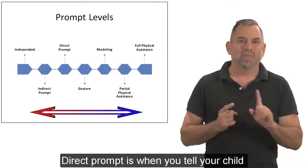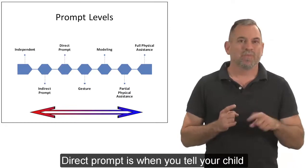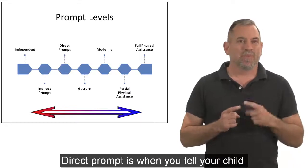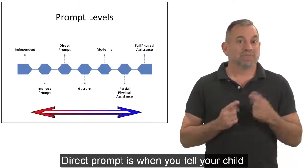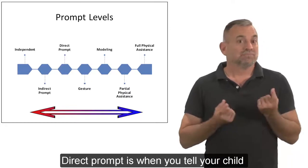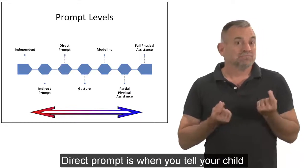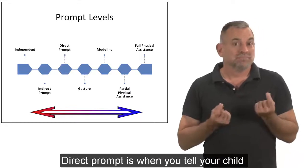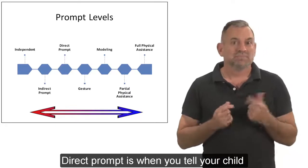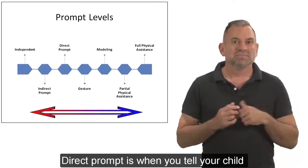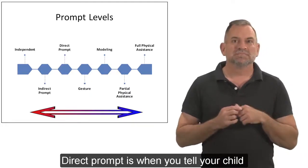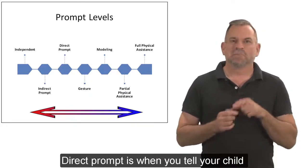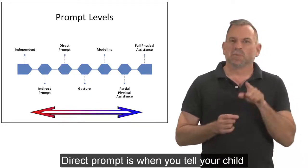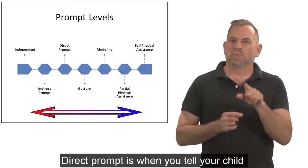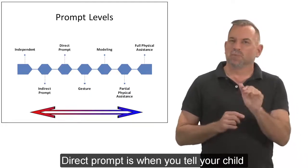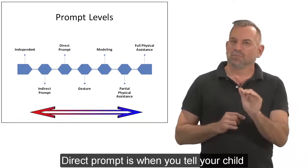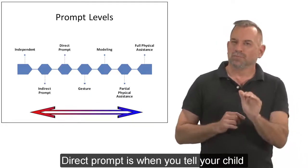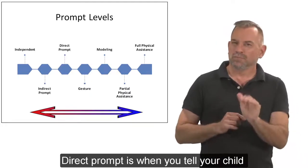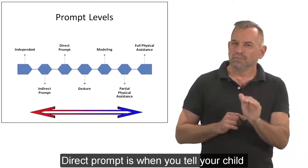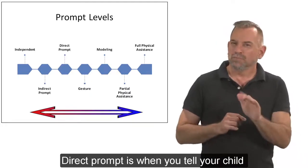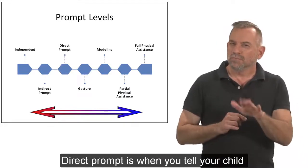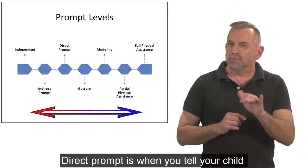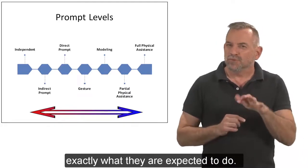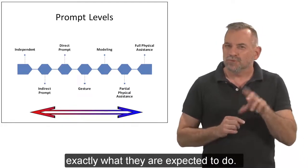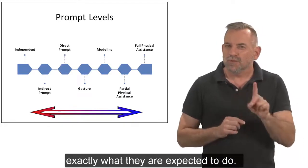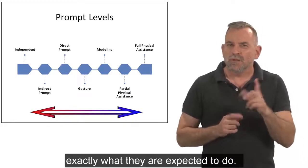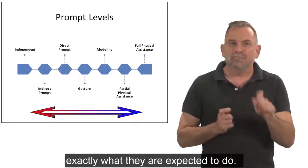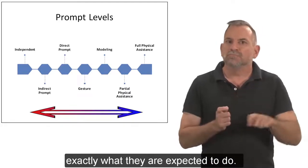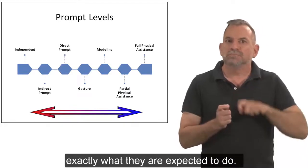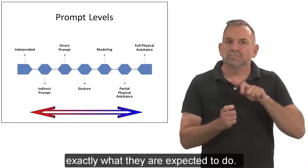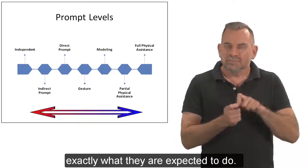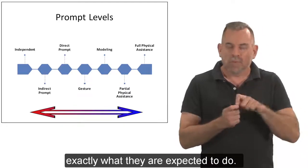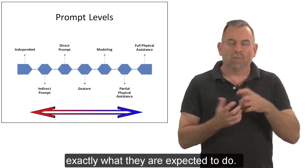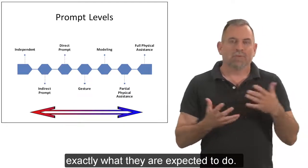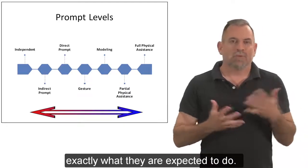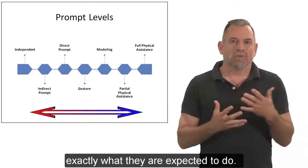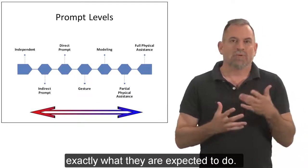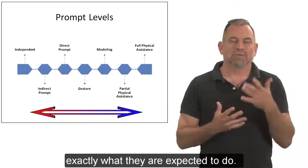Direct prompt is when you tell your child exactly what they are expected to do,